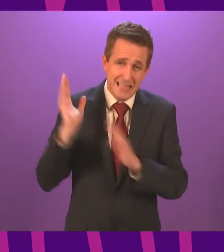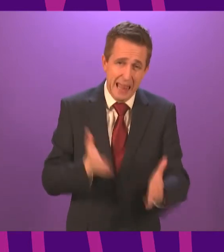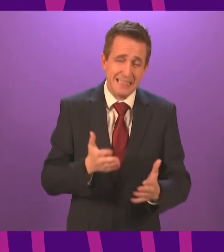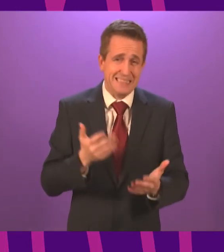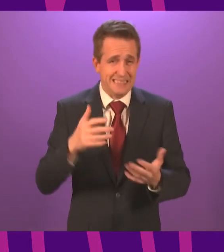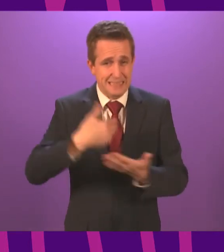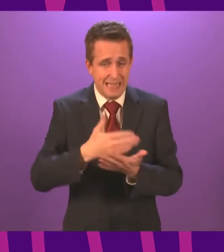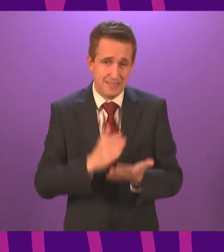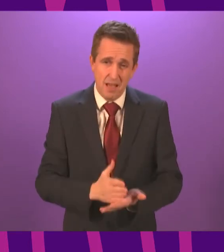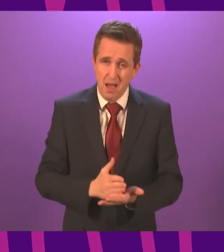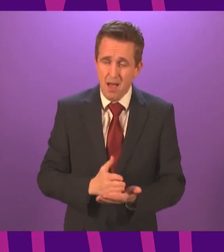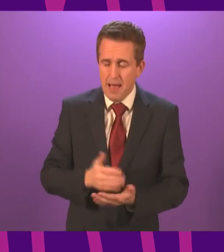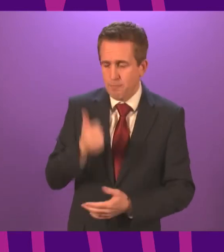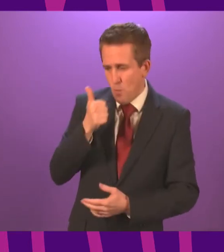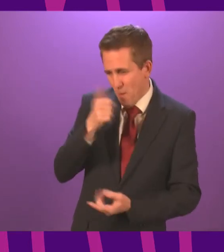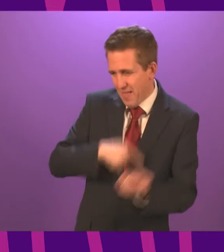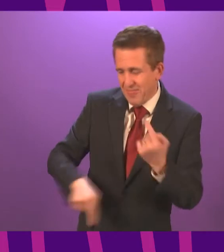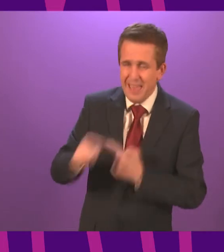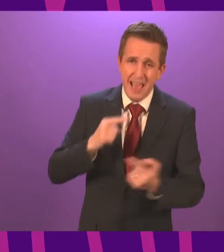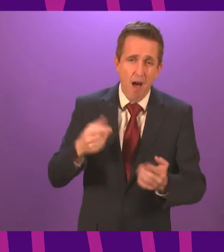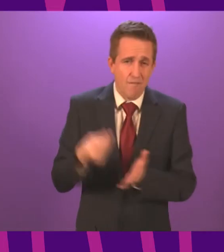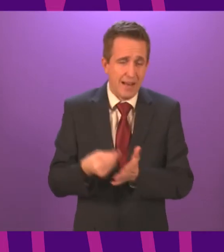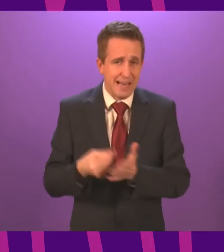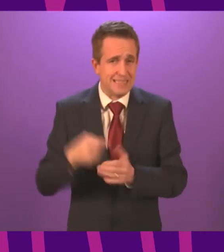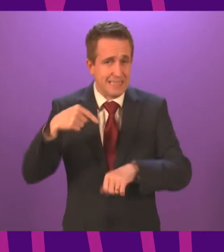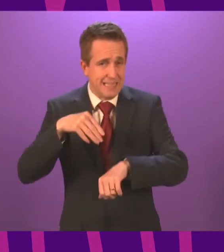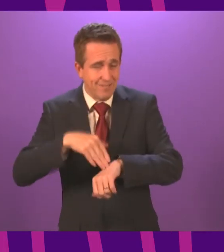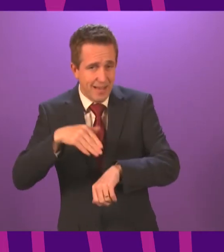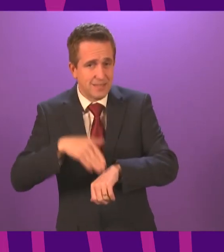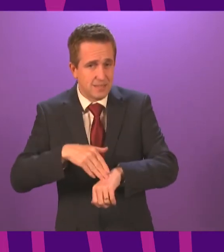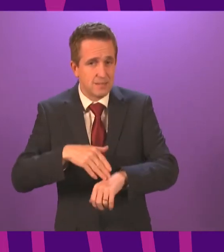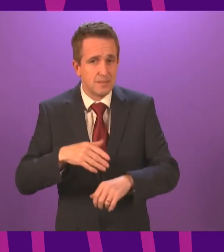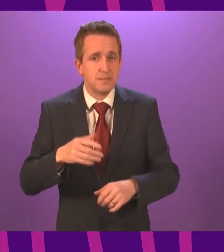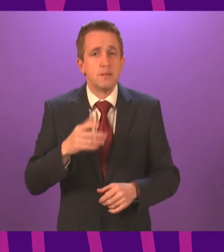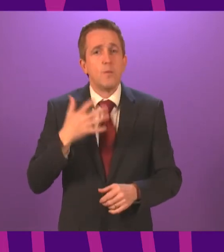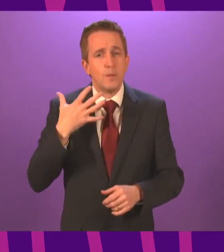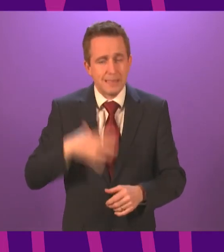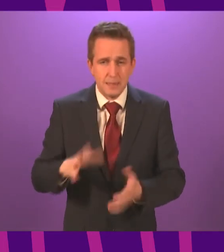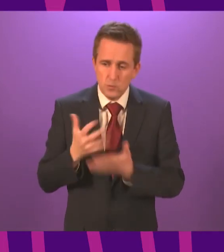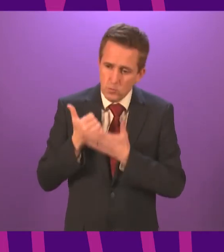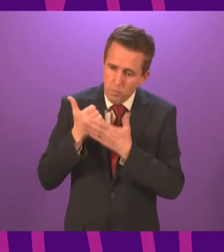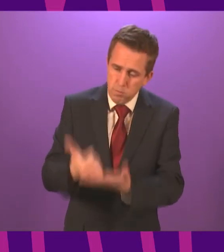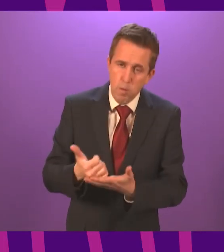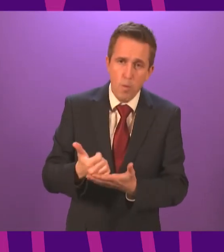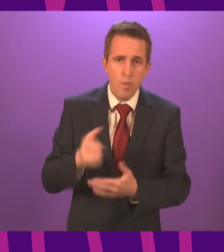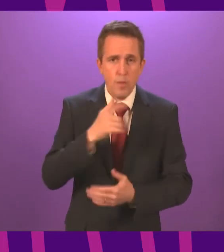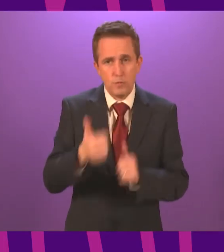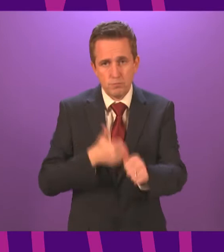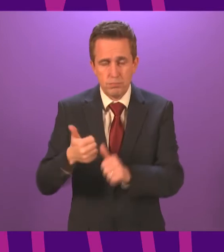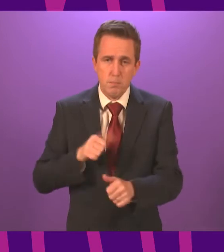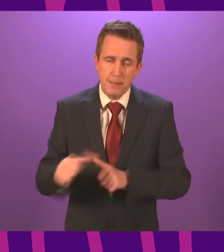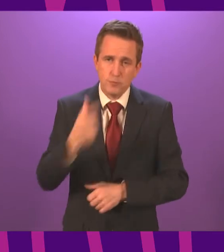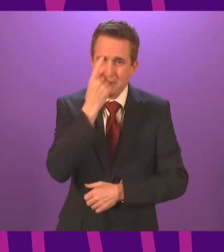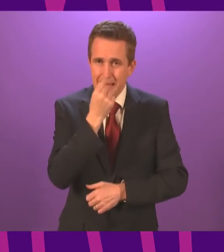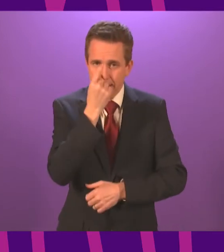representations made by local businesses, and they are very affected, and we have to support them as best as we can. I thought Donald Cameron